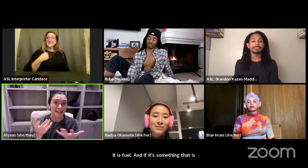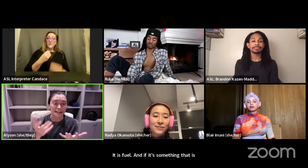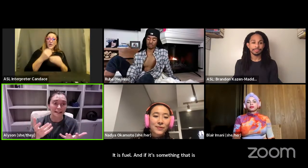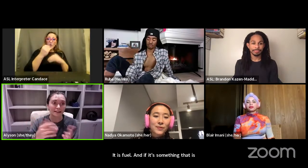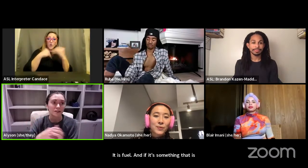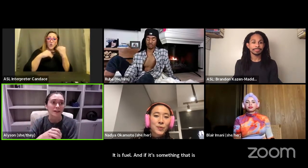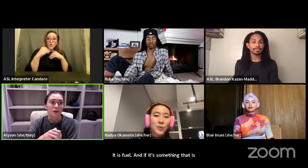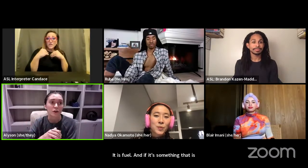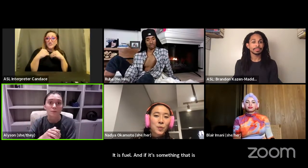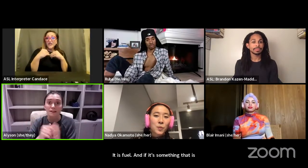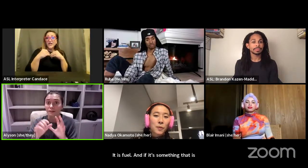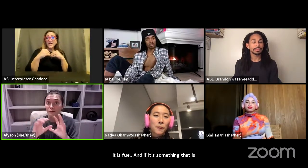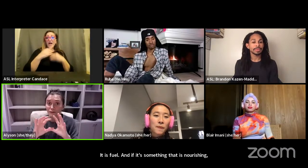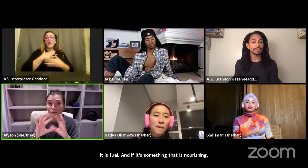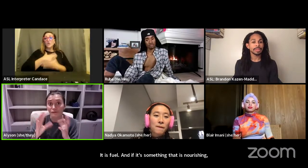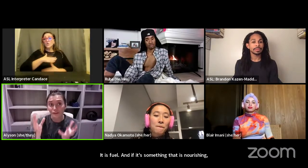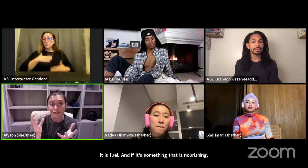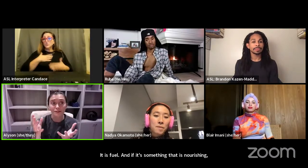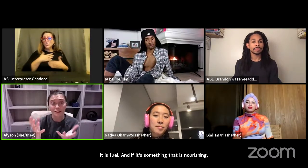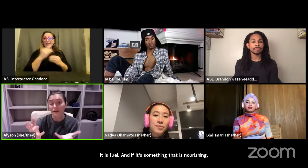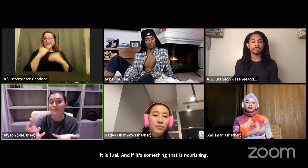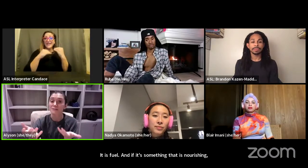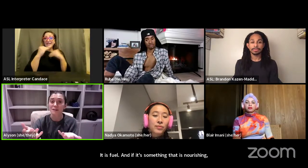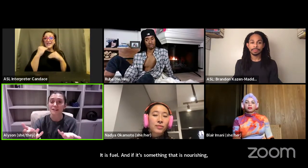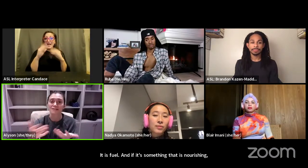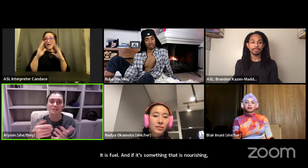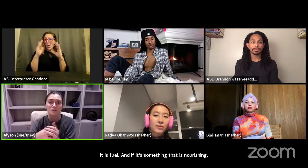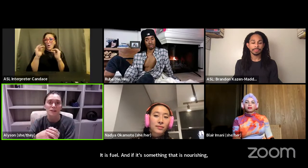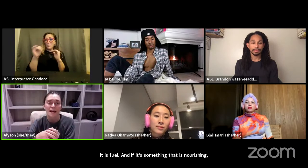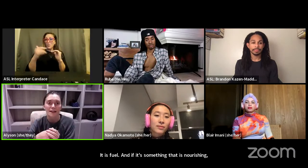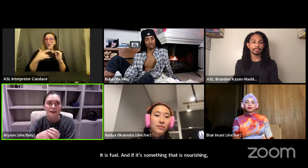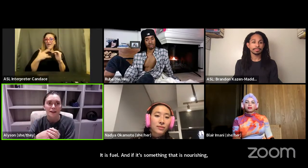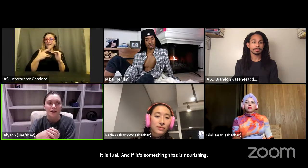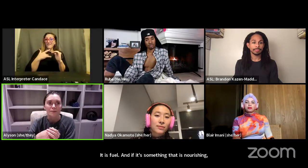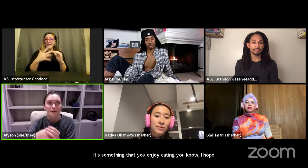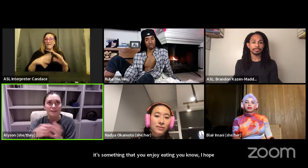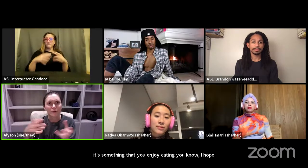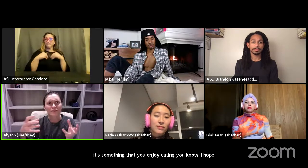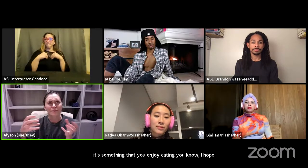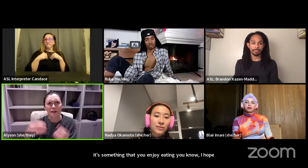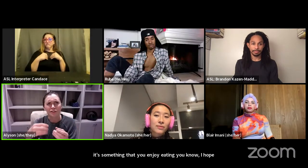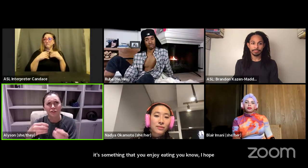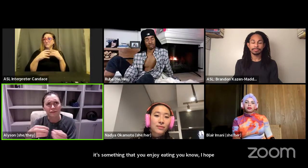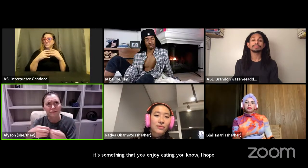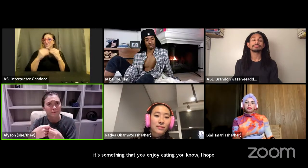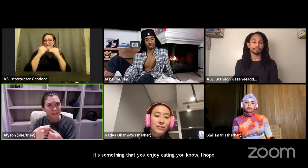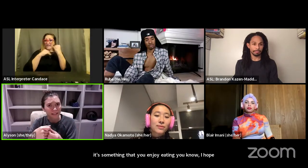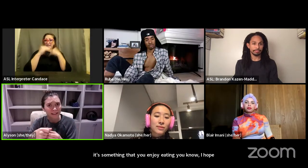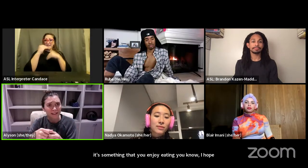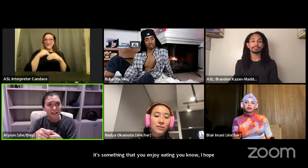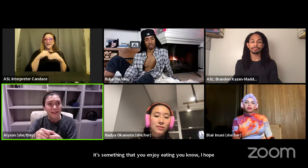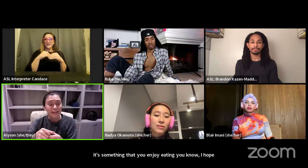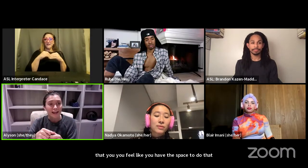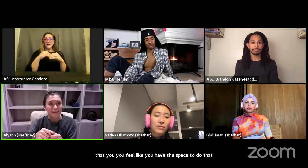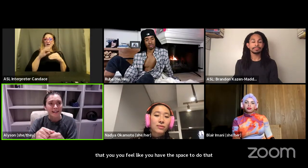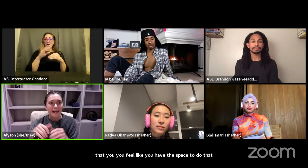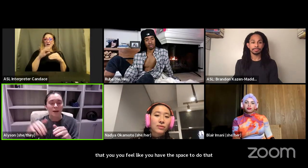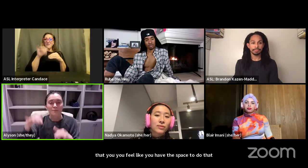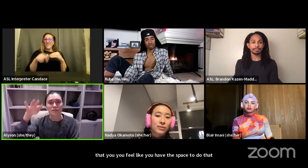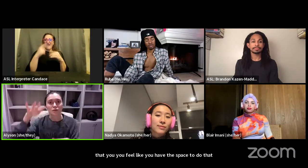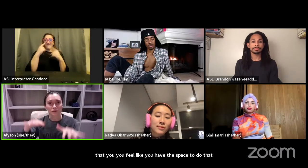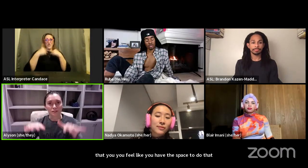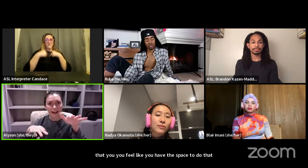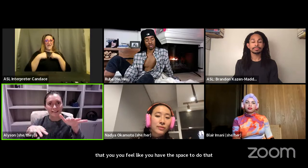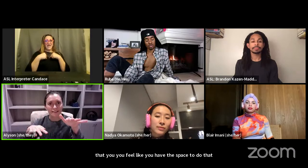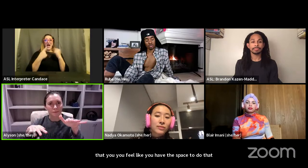enjoy eating, you know, I hope that you feel like you have the space to do that. But that was a mantra for me that